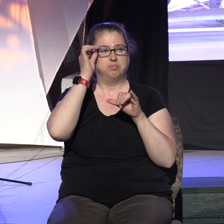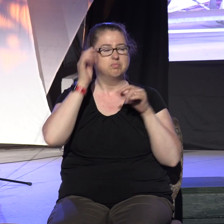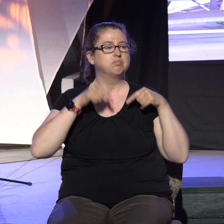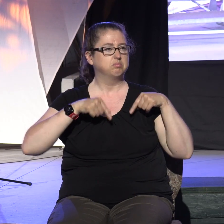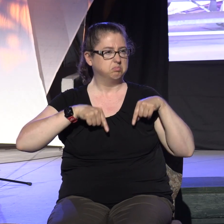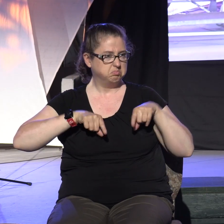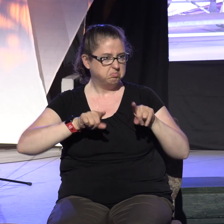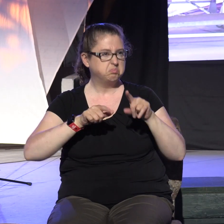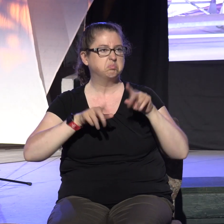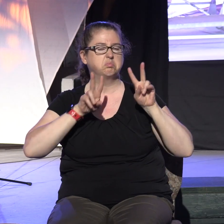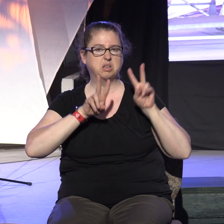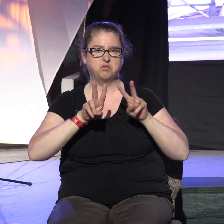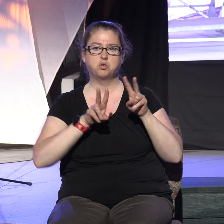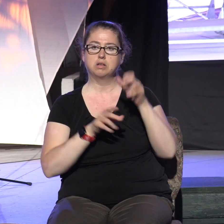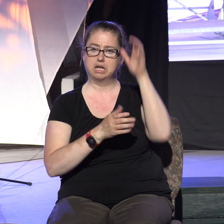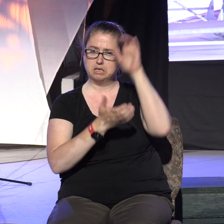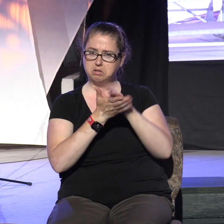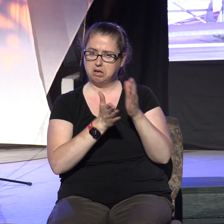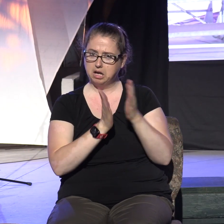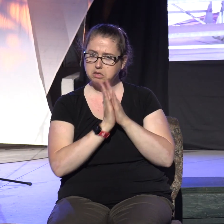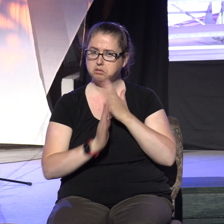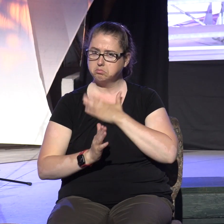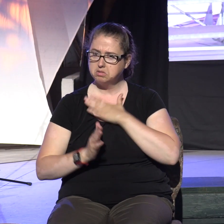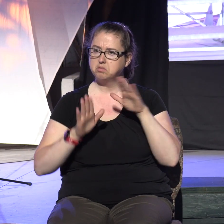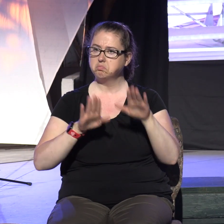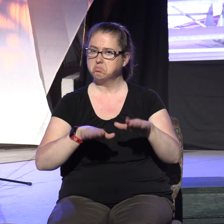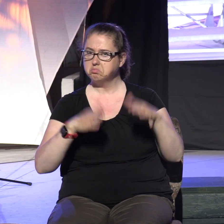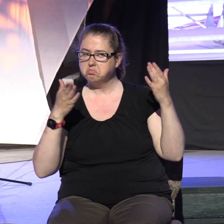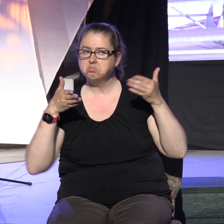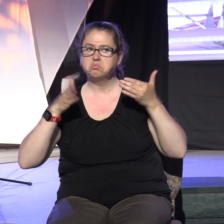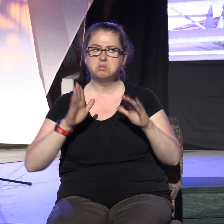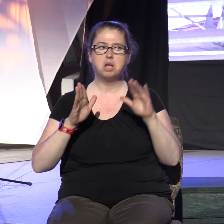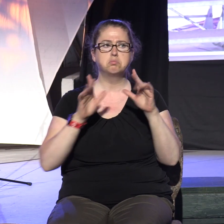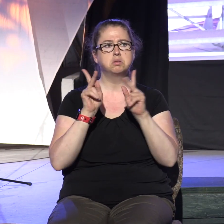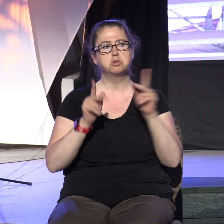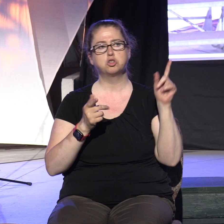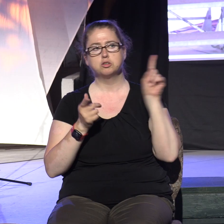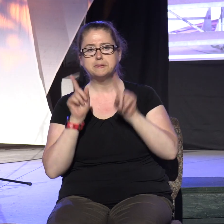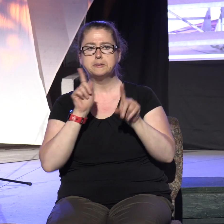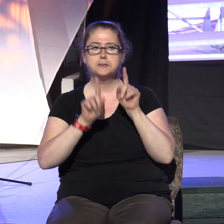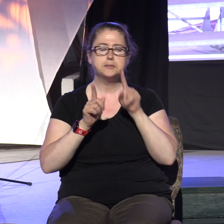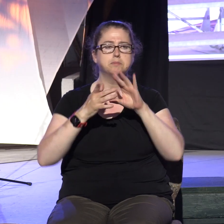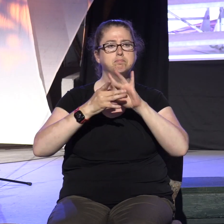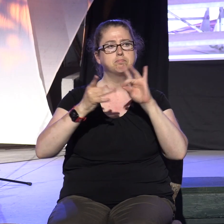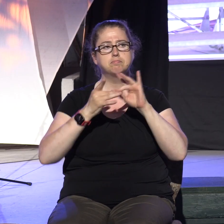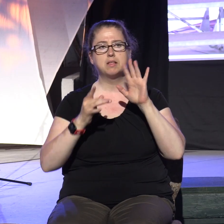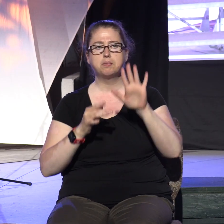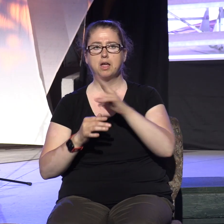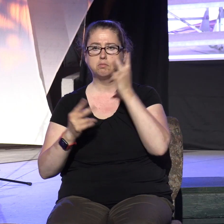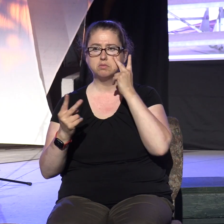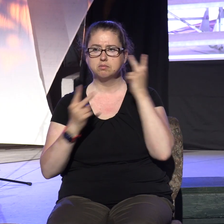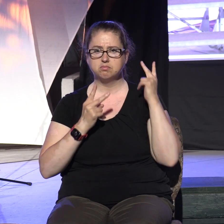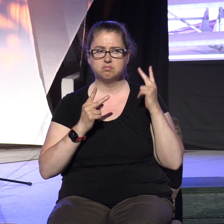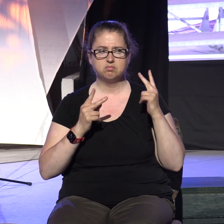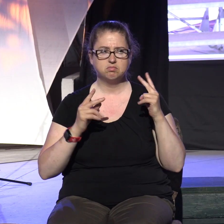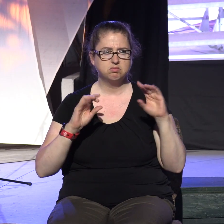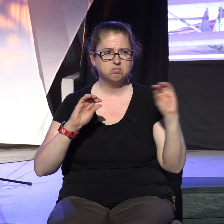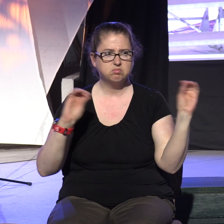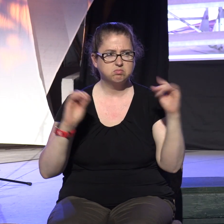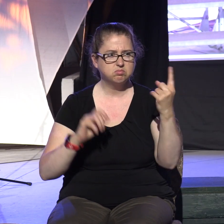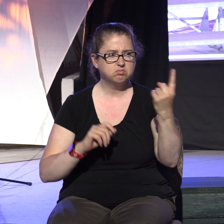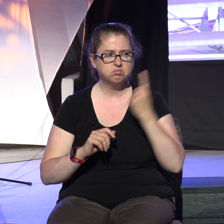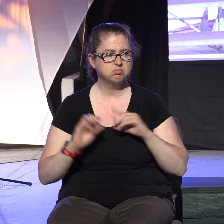nobody responded. And so I decided to double down and started begging and said, is there anybody, just